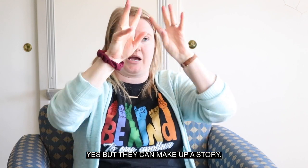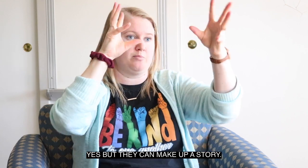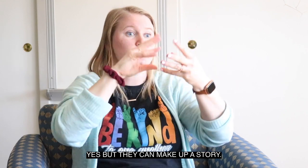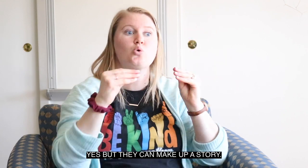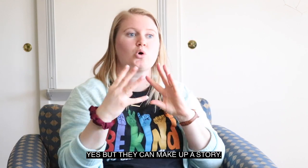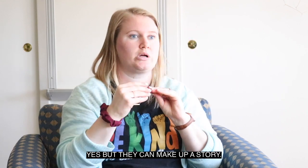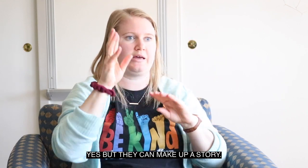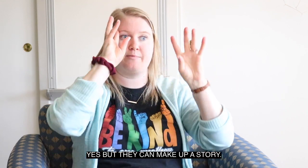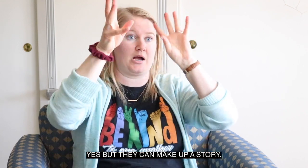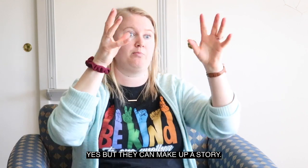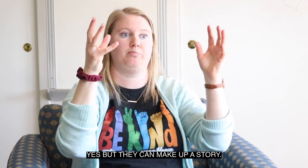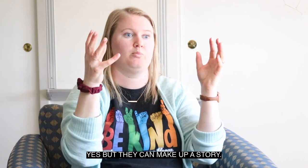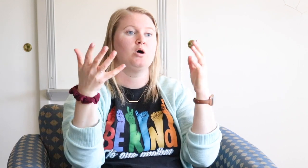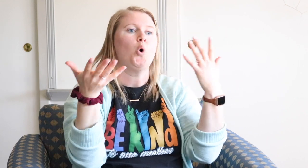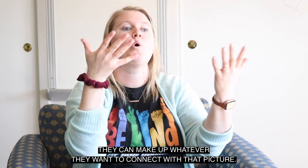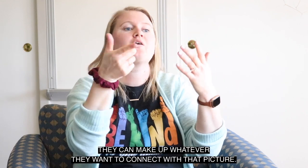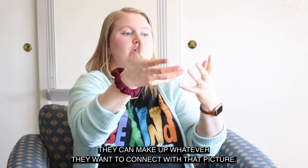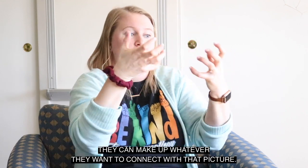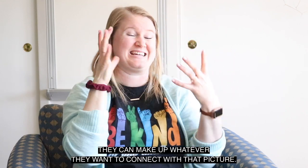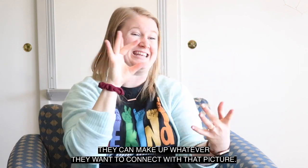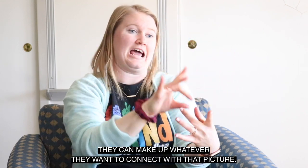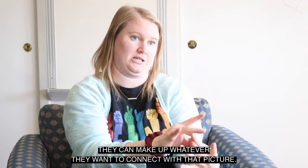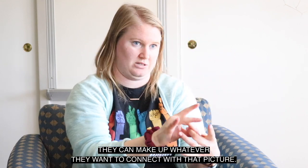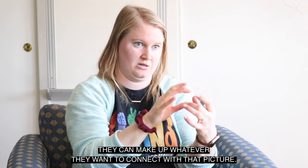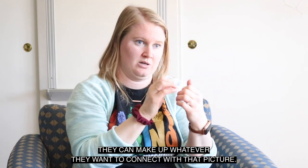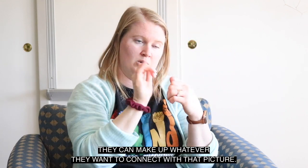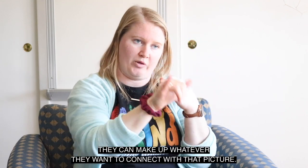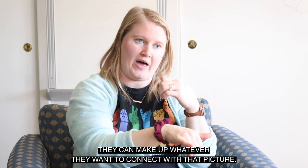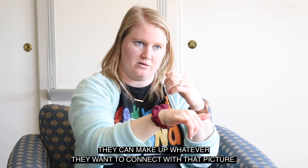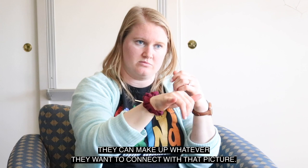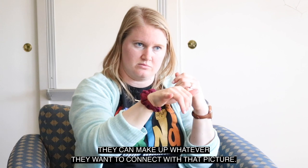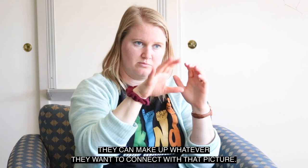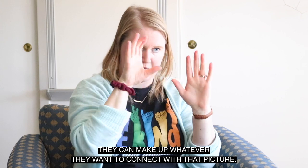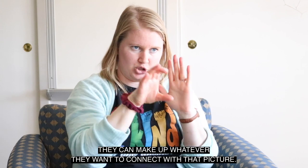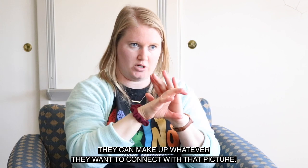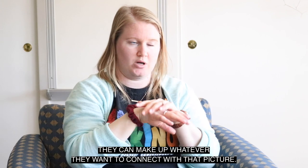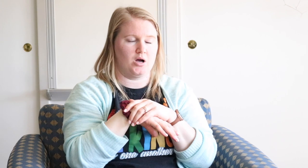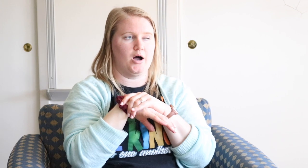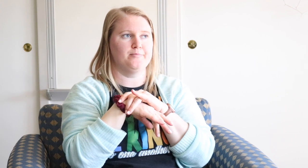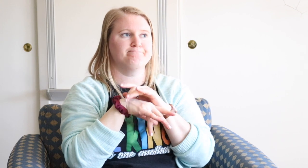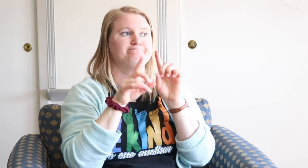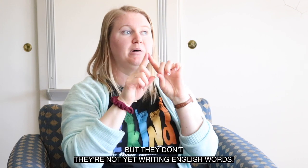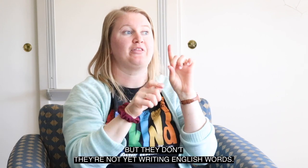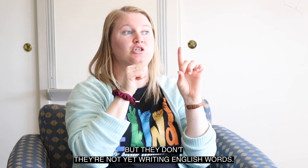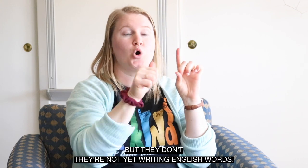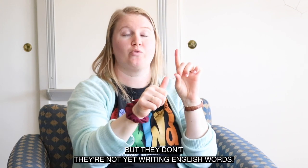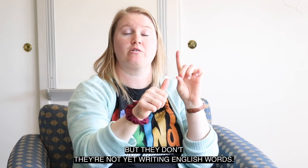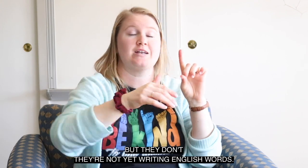up a story, they can make up whatever they want to connect with that picture. But they're not